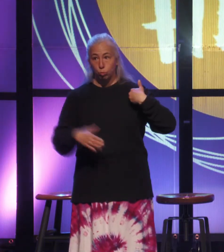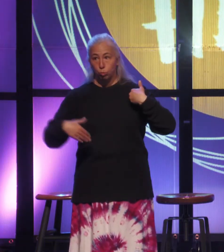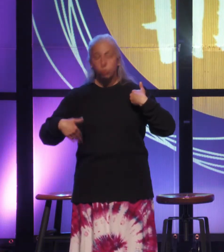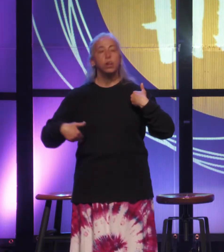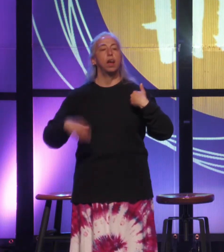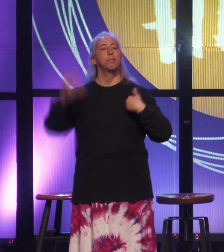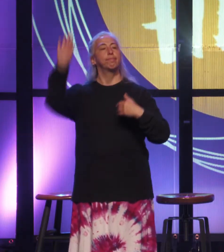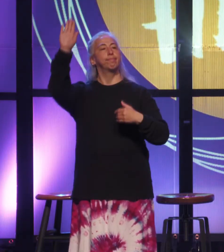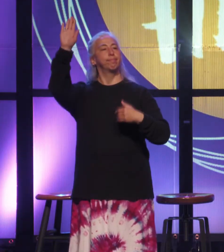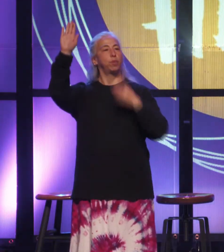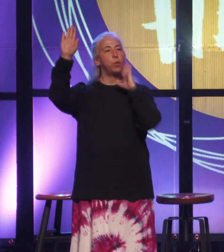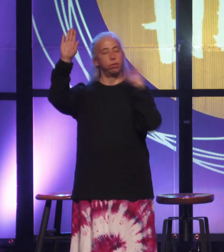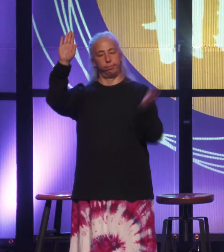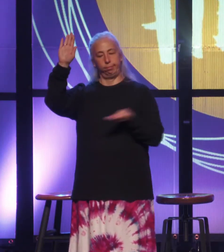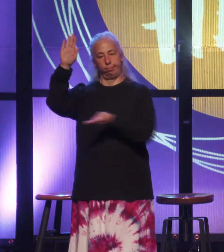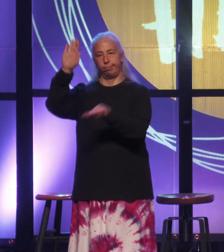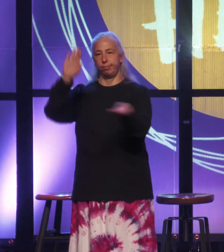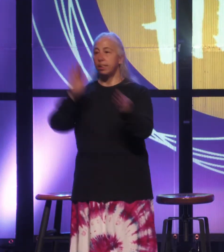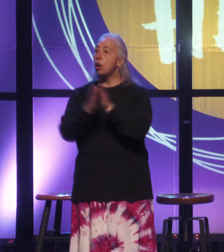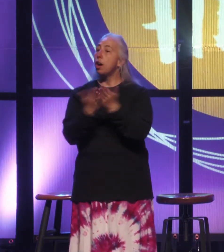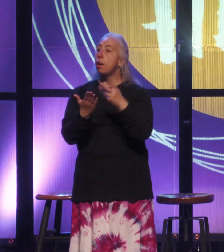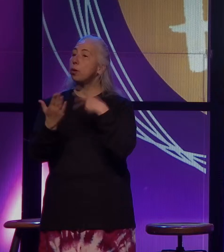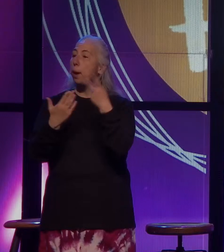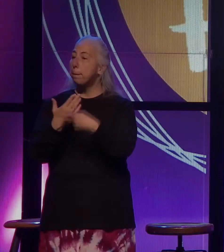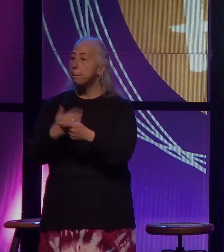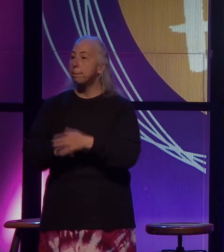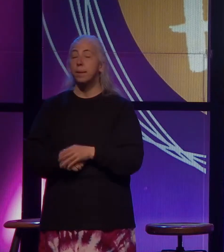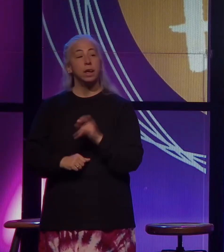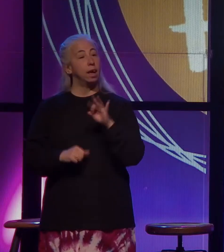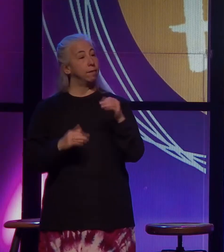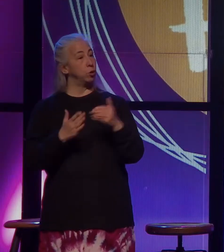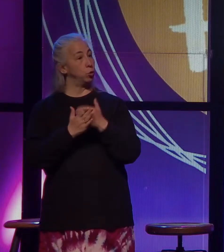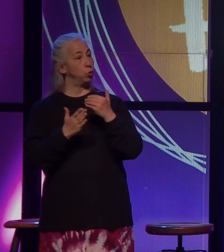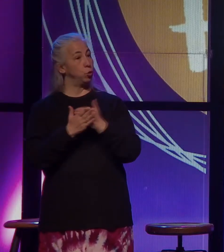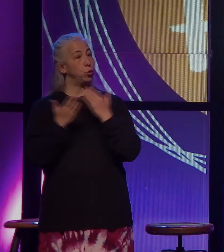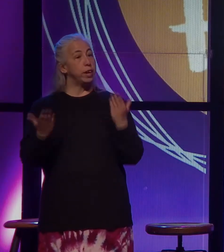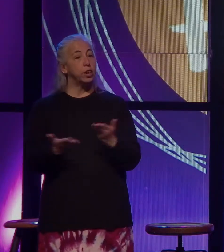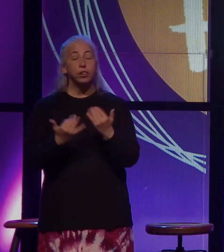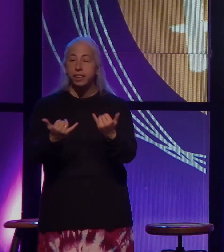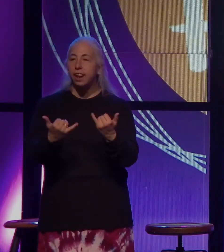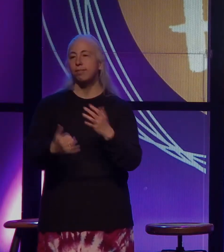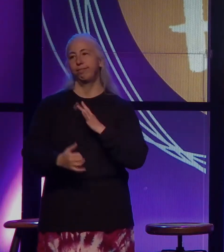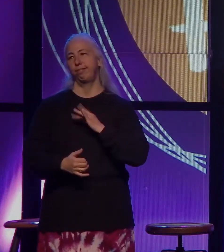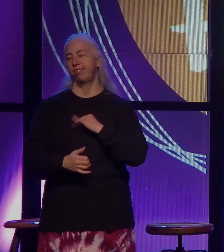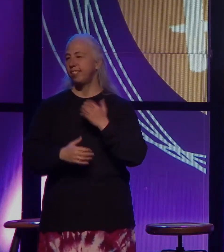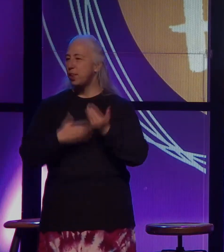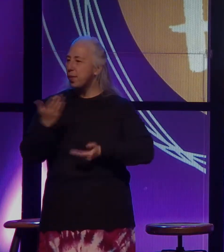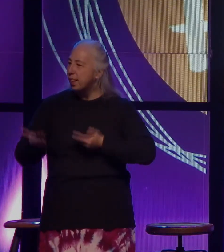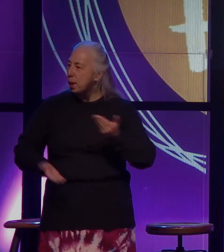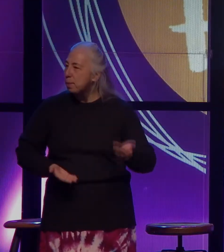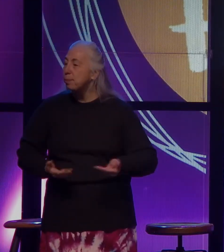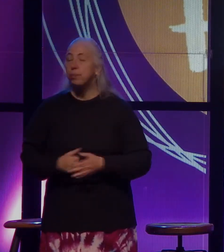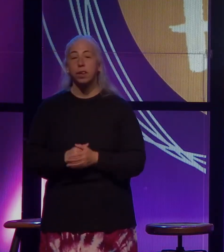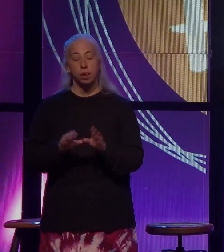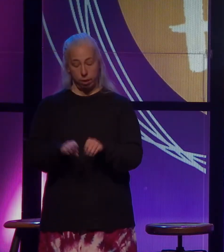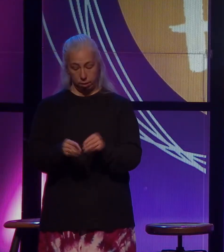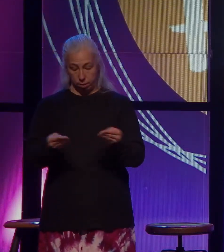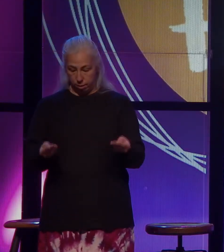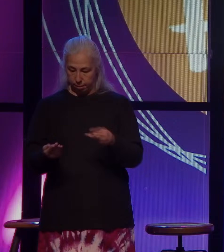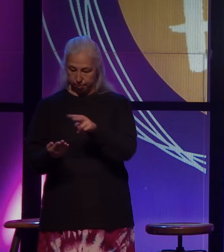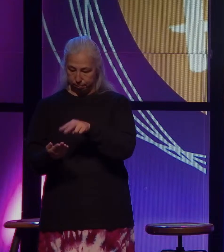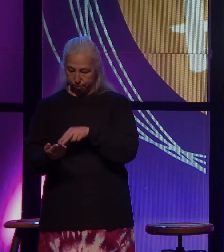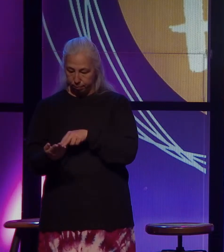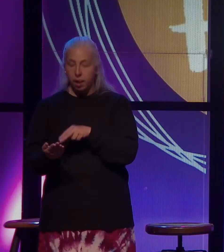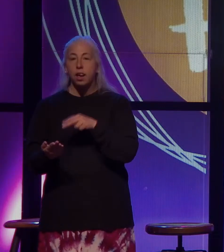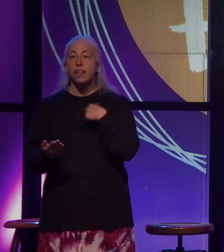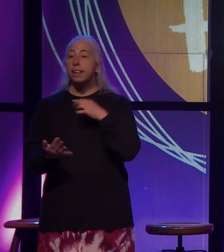one by. If you're new here today, welcome. So happy to have you. The program folder is especially